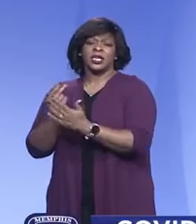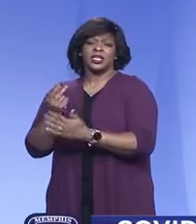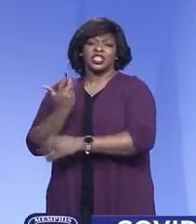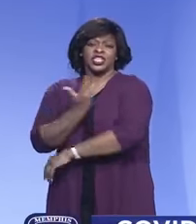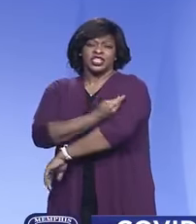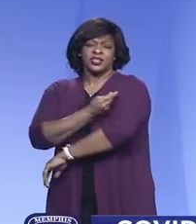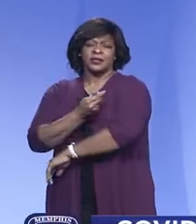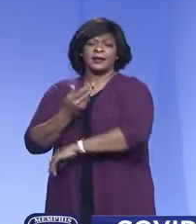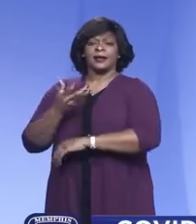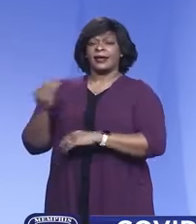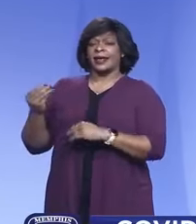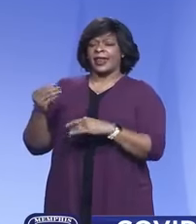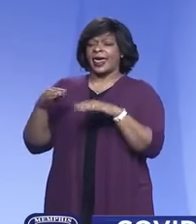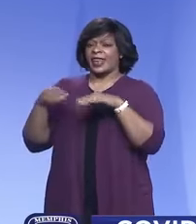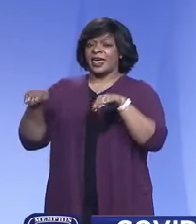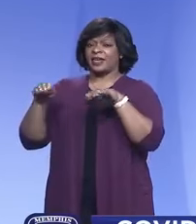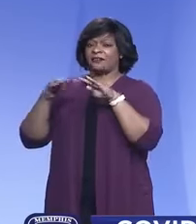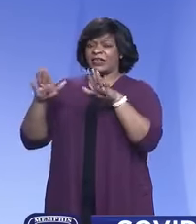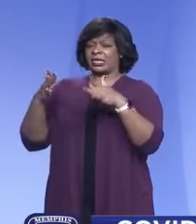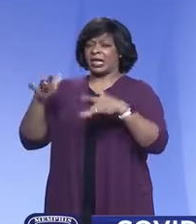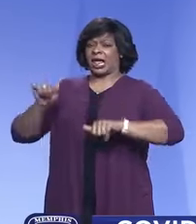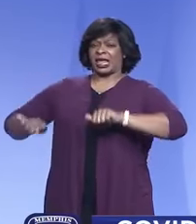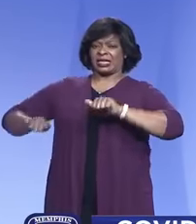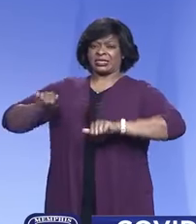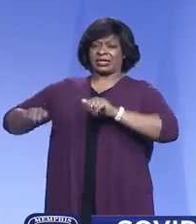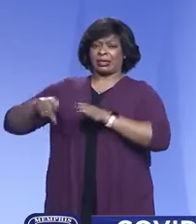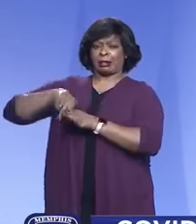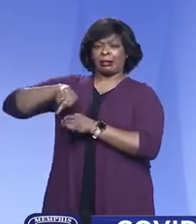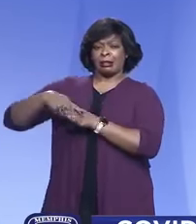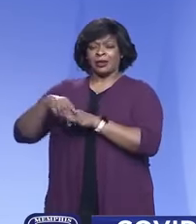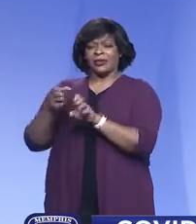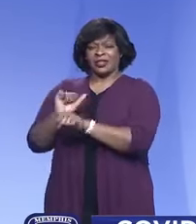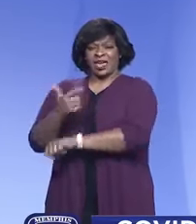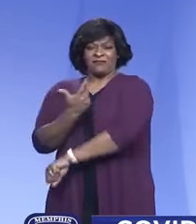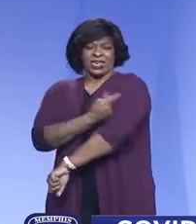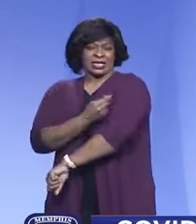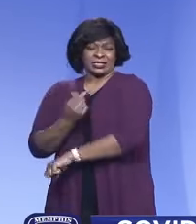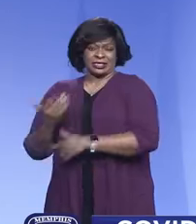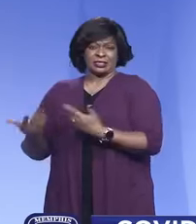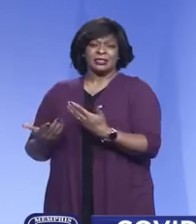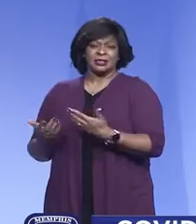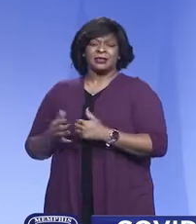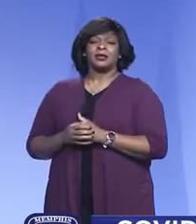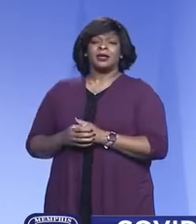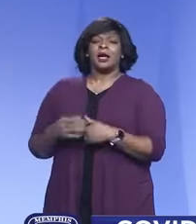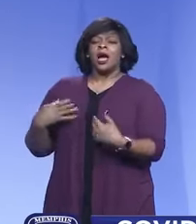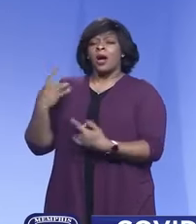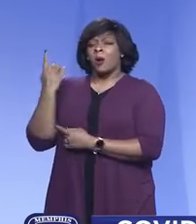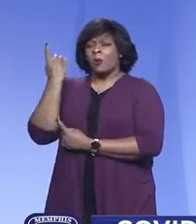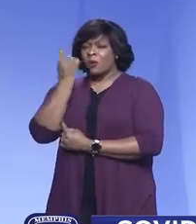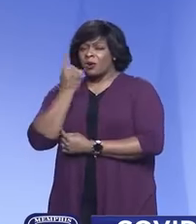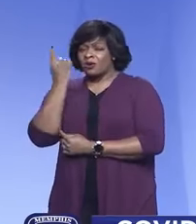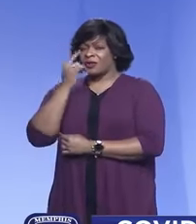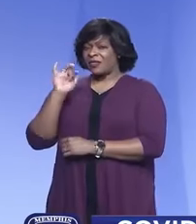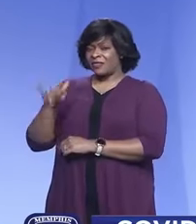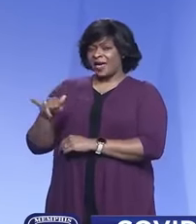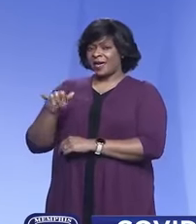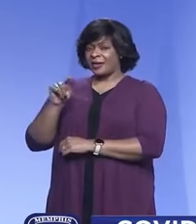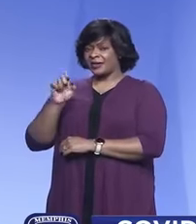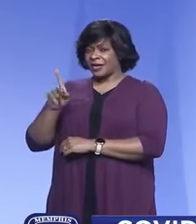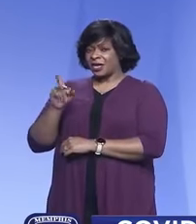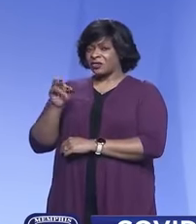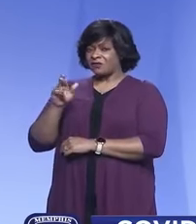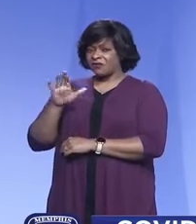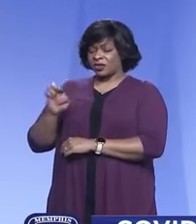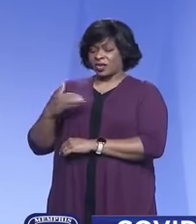and the level of hesitancy in our community about the vaccination. I wondered if the task force